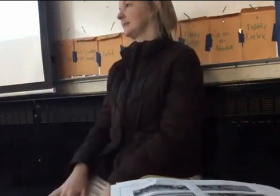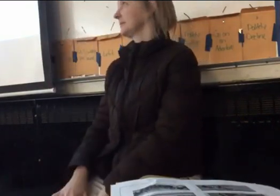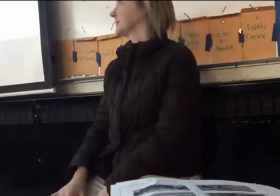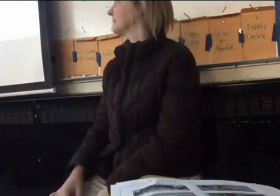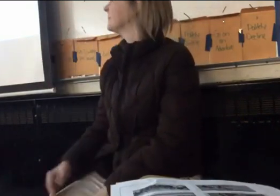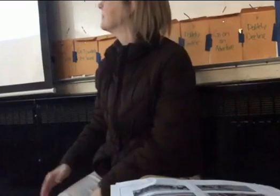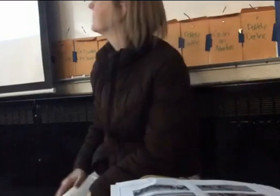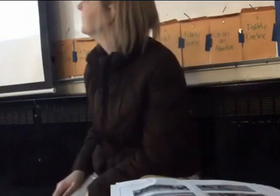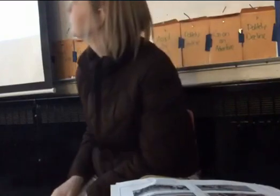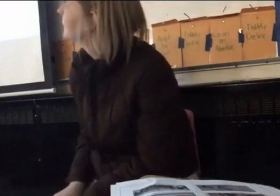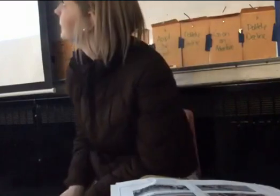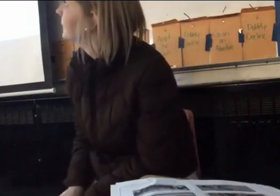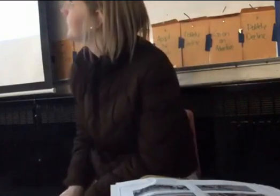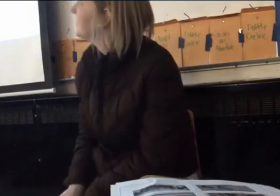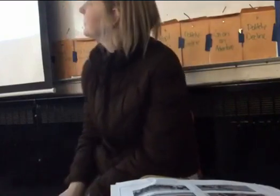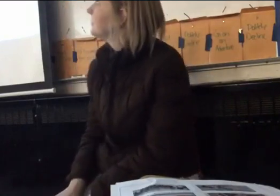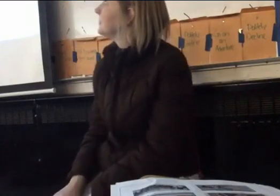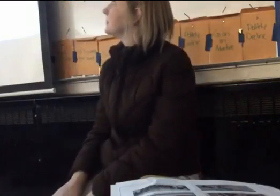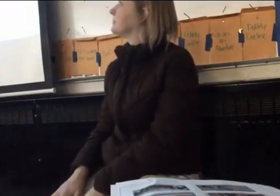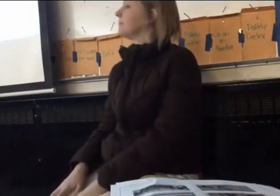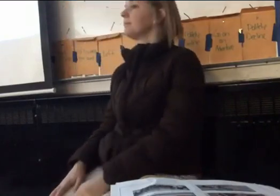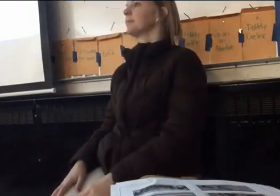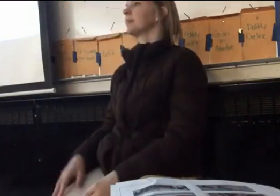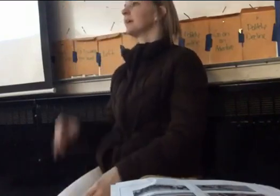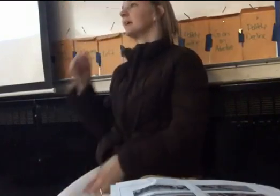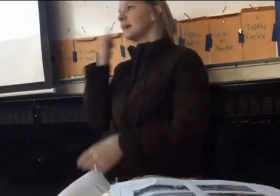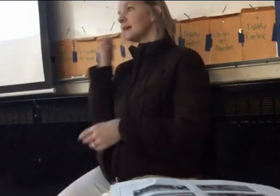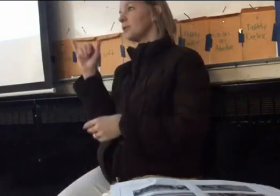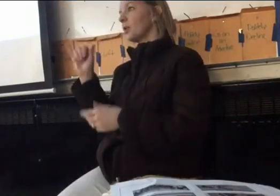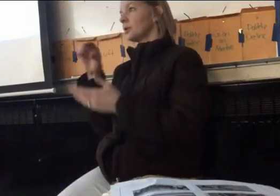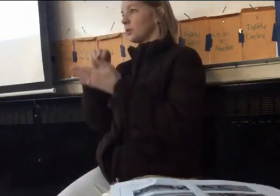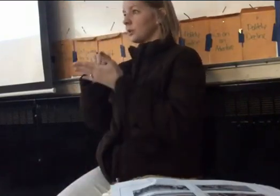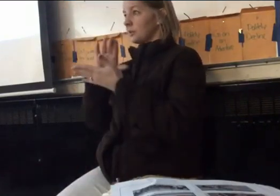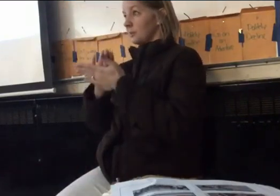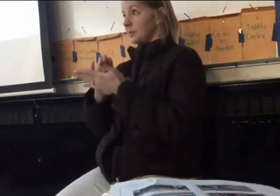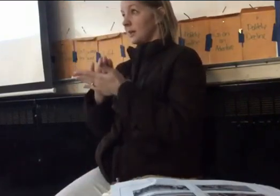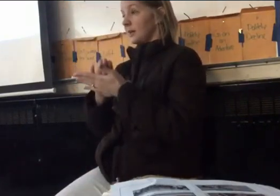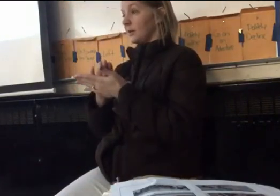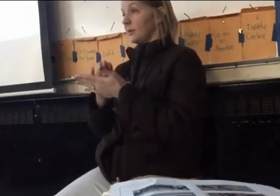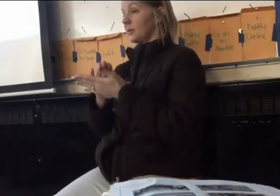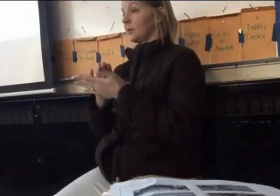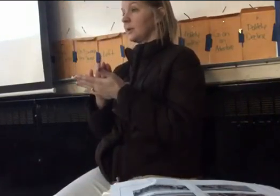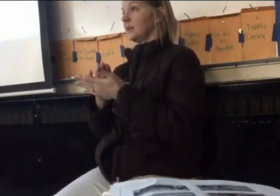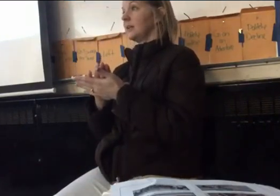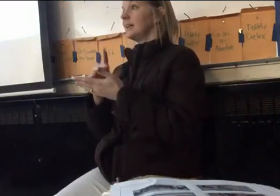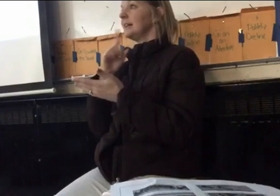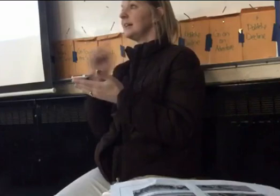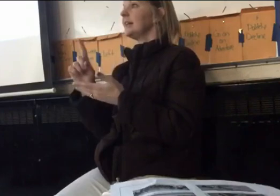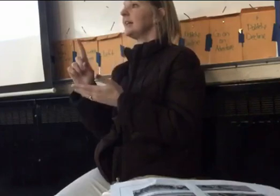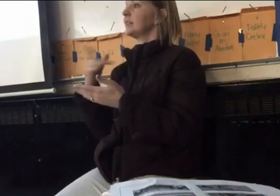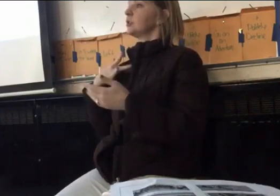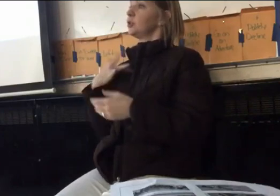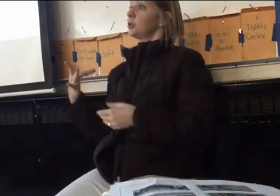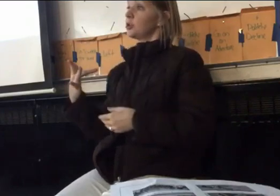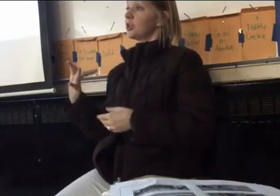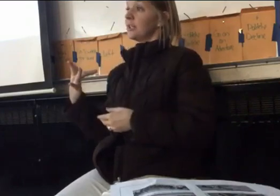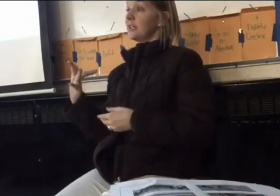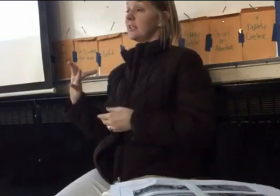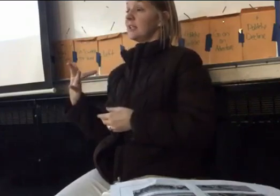Is the Populist Party. If you also want to put next to the Populist Party, it is usually